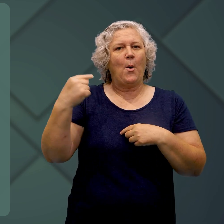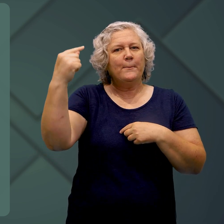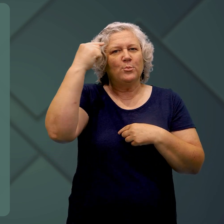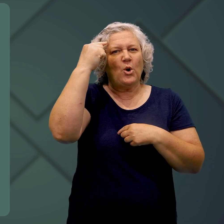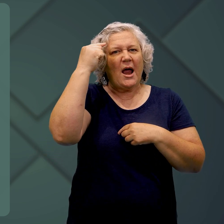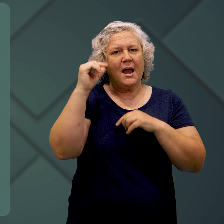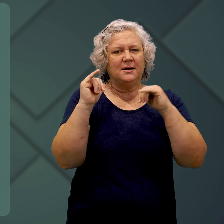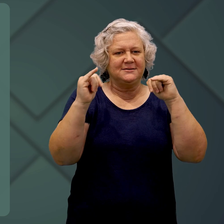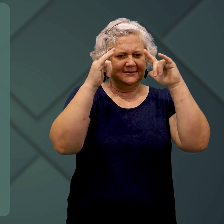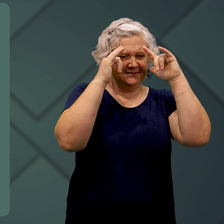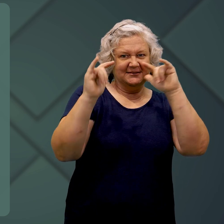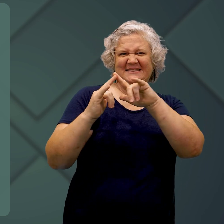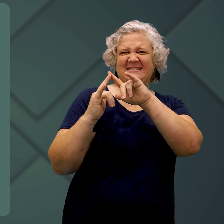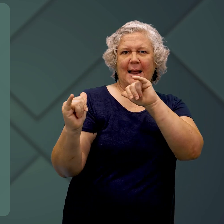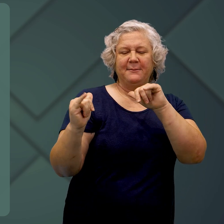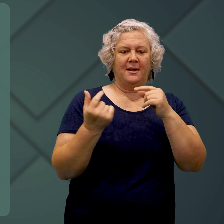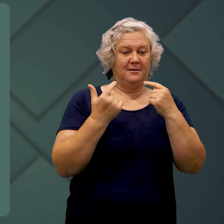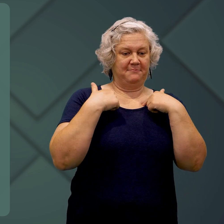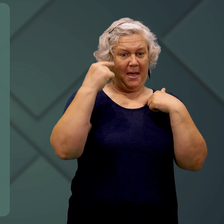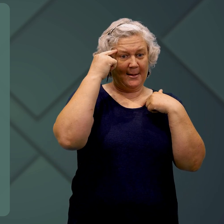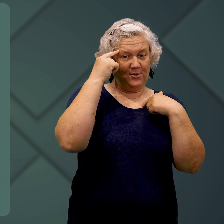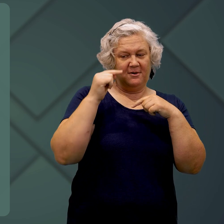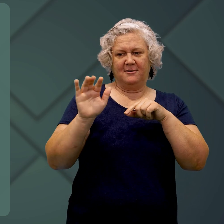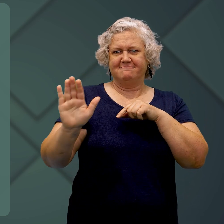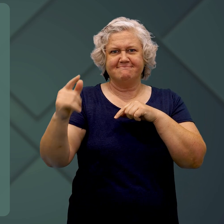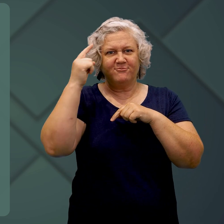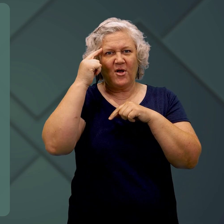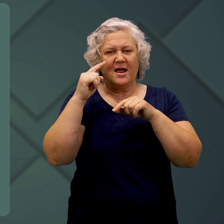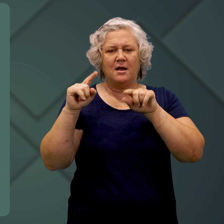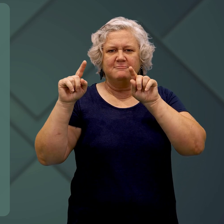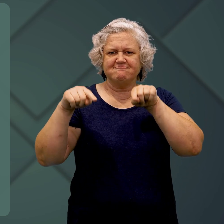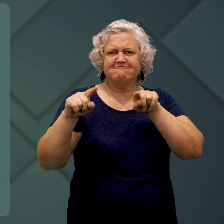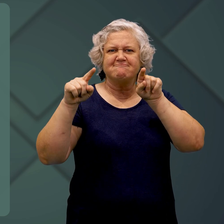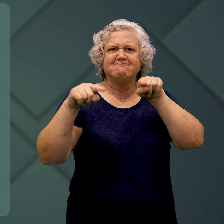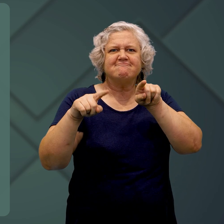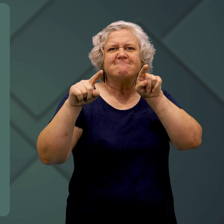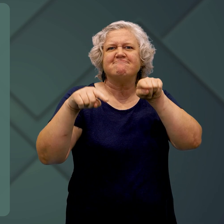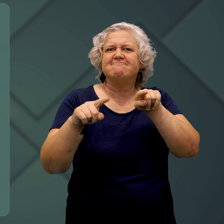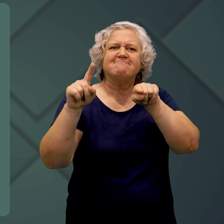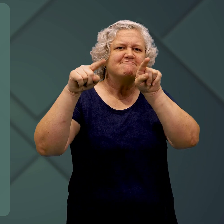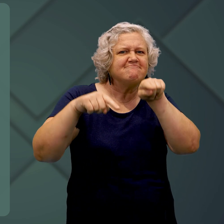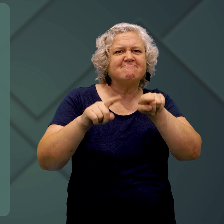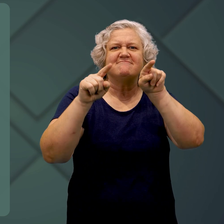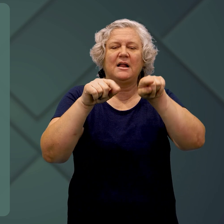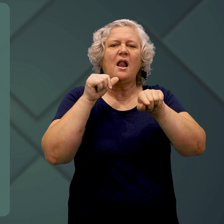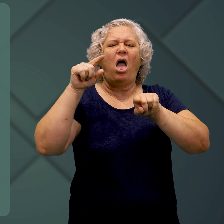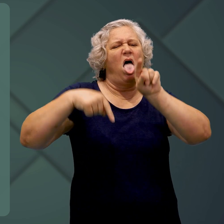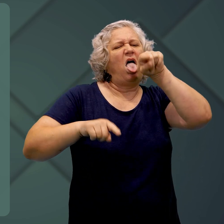are synced up together. You could say they're kind of on the same wavelength.